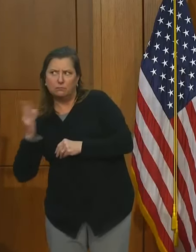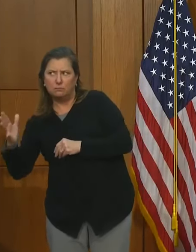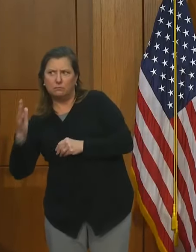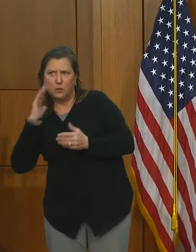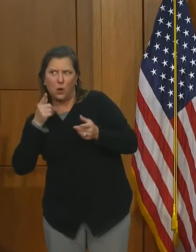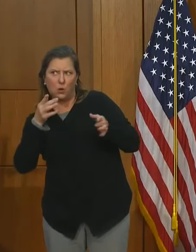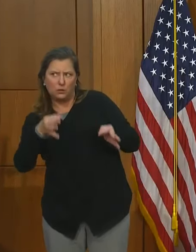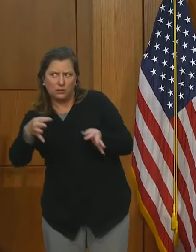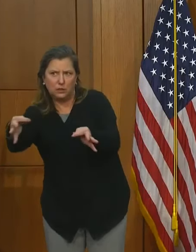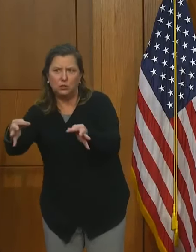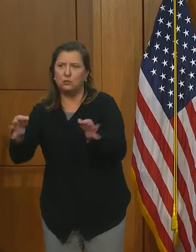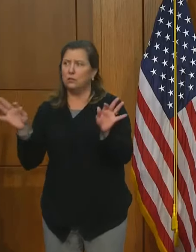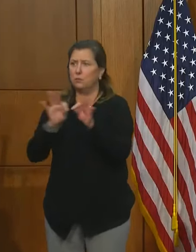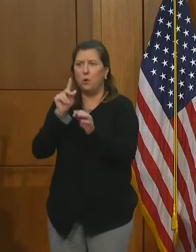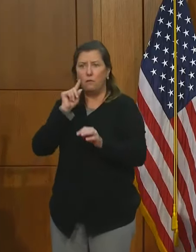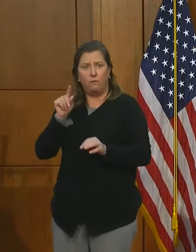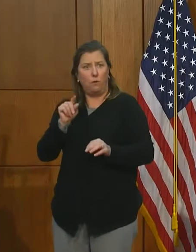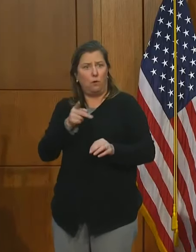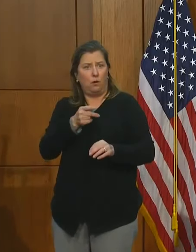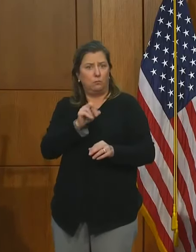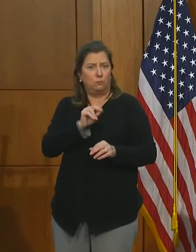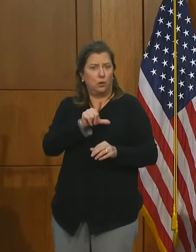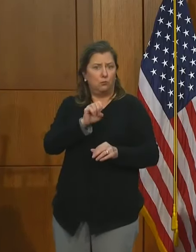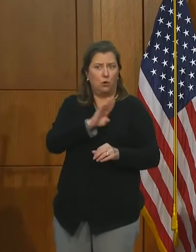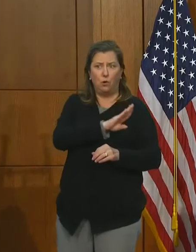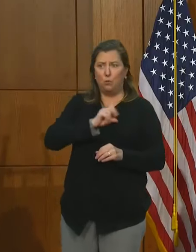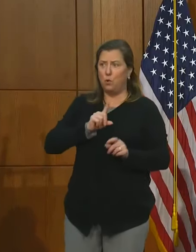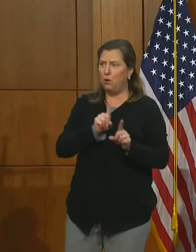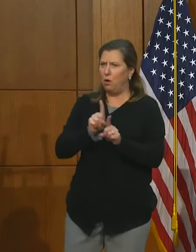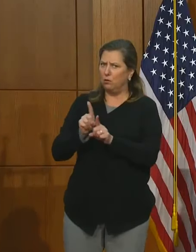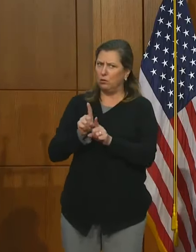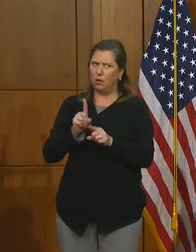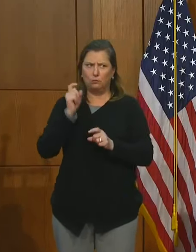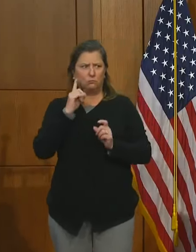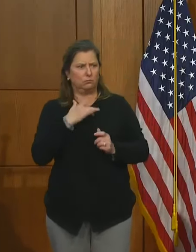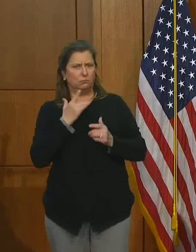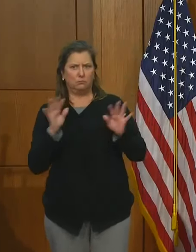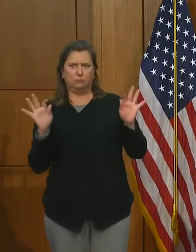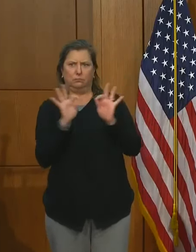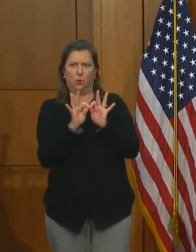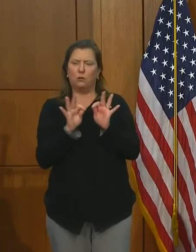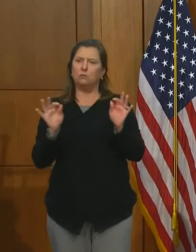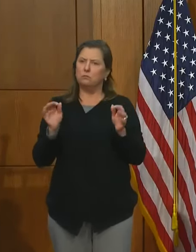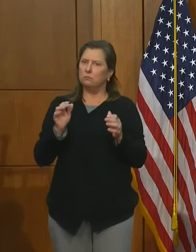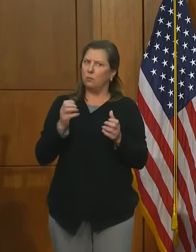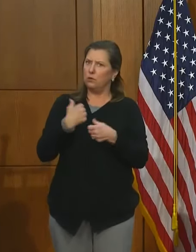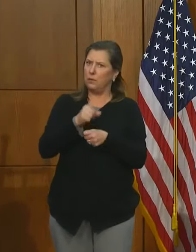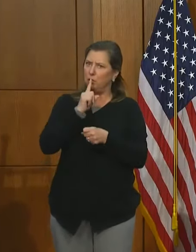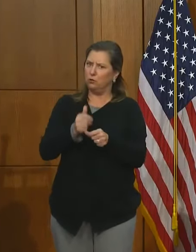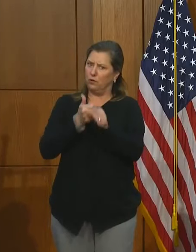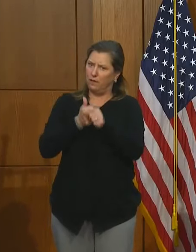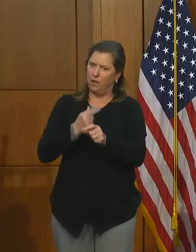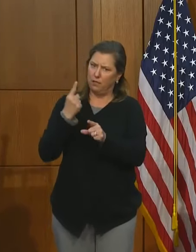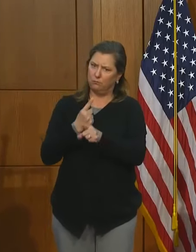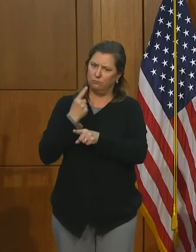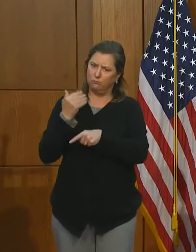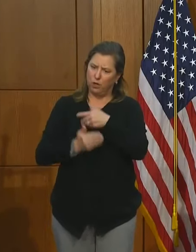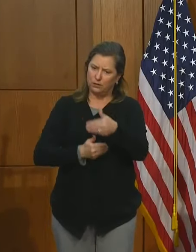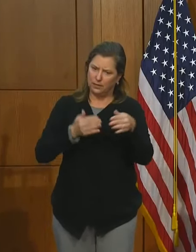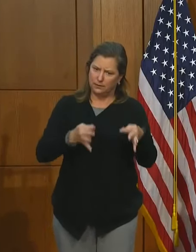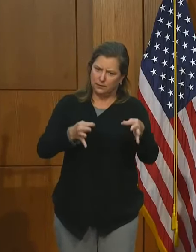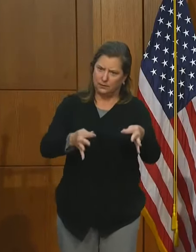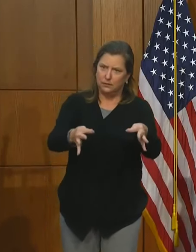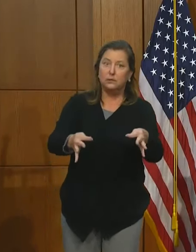It's very important to this administration. We want to make sure that the process was followed. But, you know,